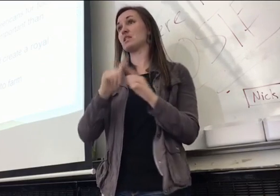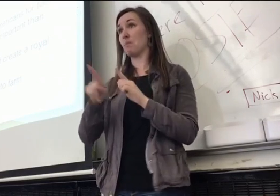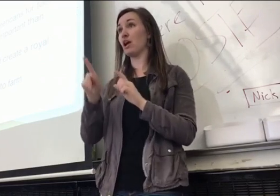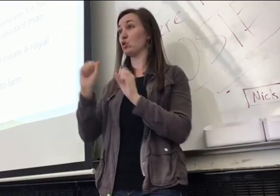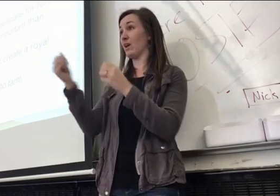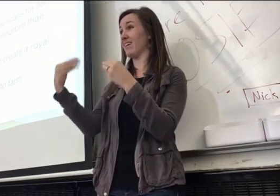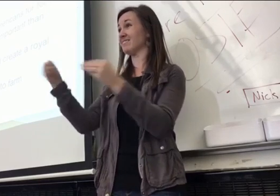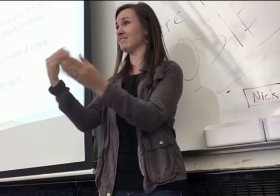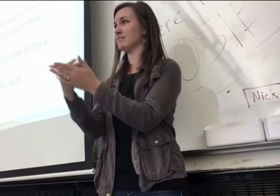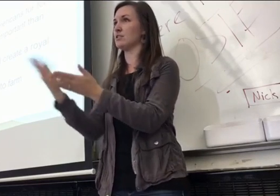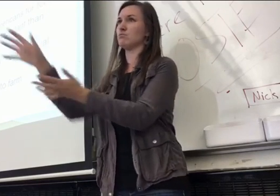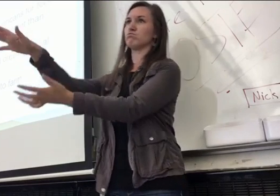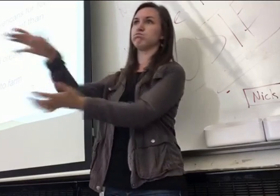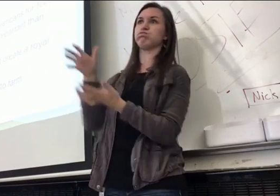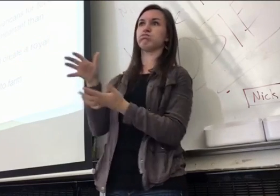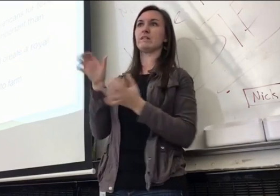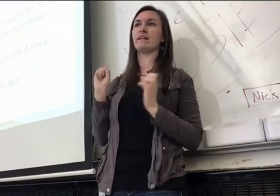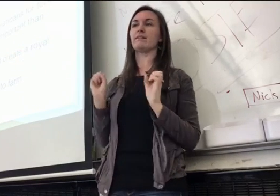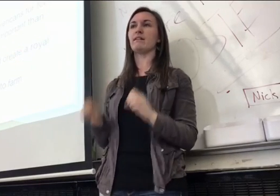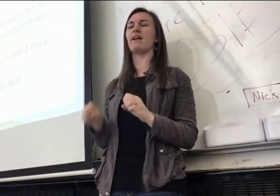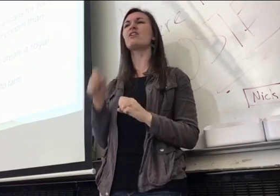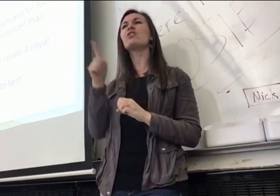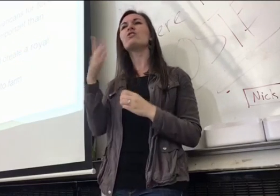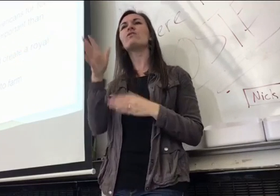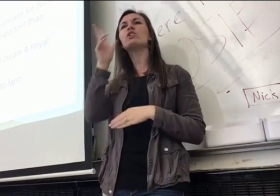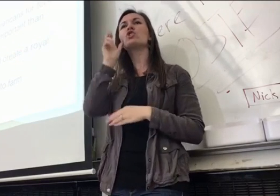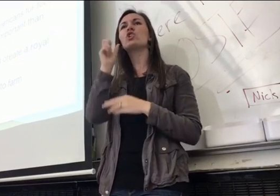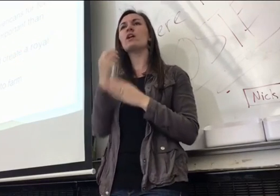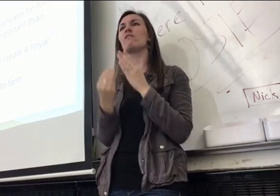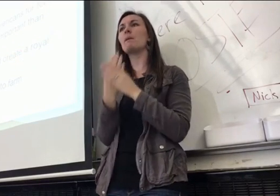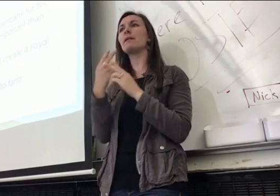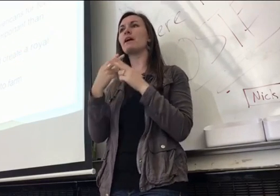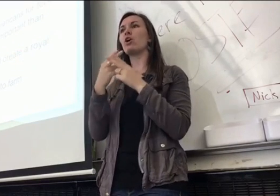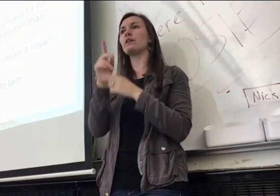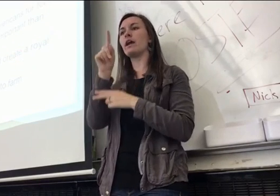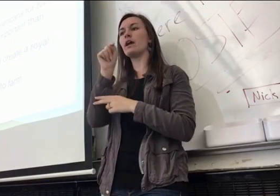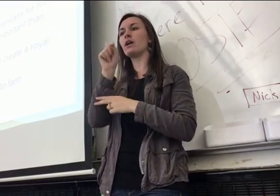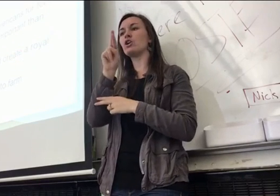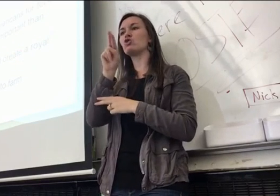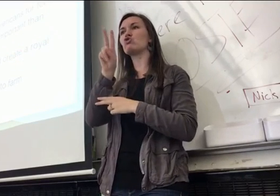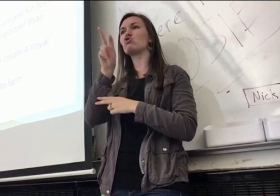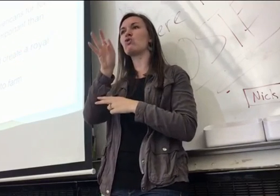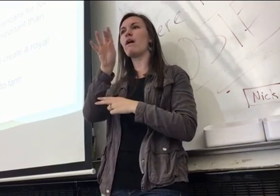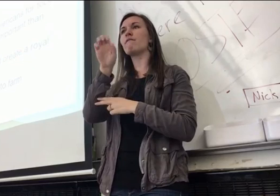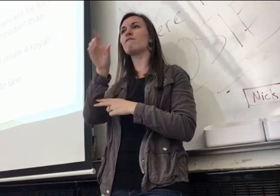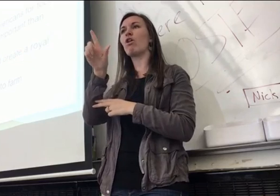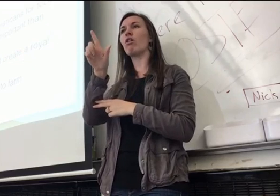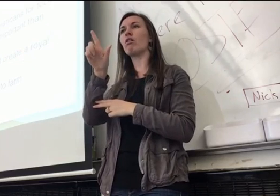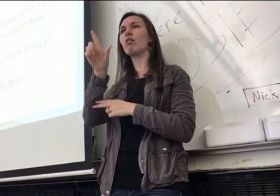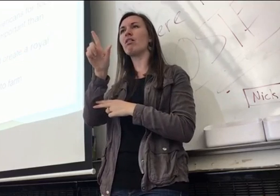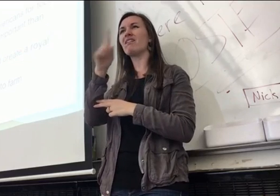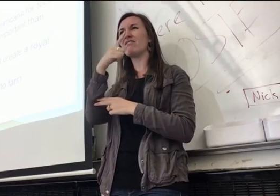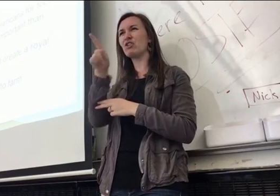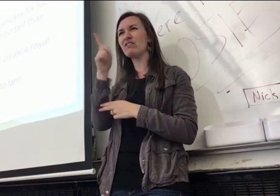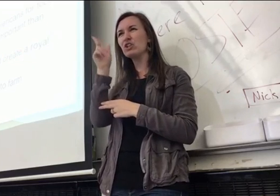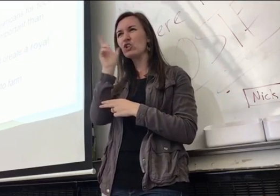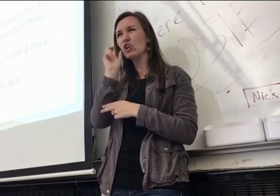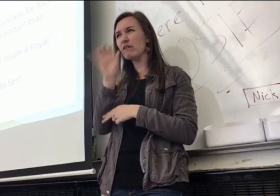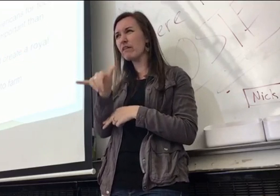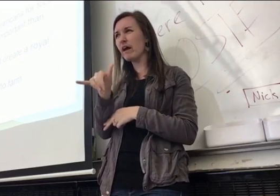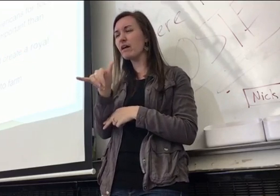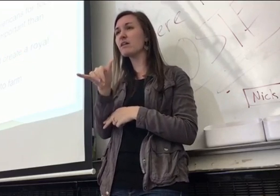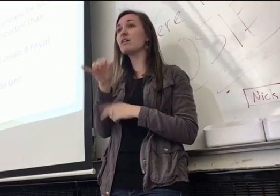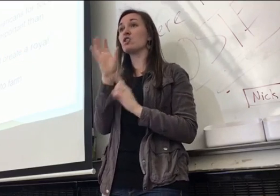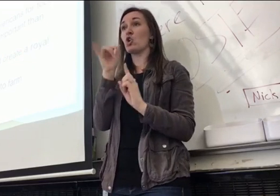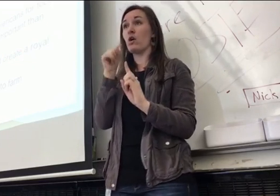For example, have you guys ever heard of a plant called a truffle? Heard of those truffles? Okay. Truffles